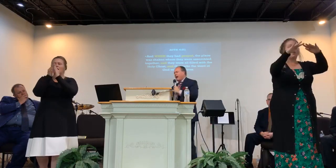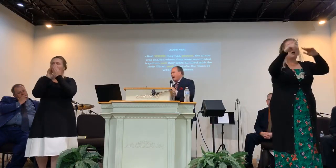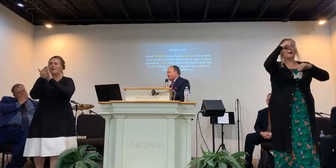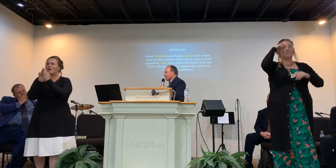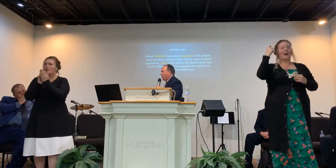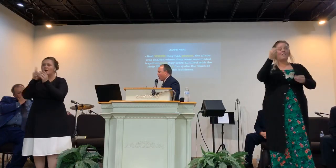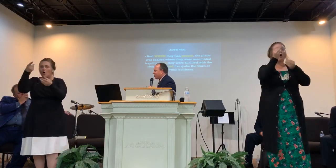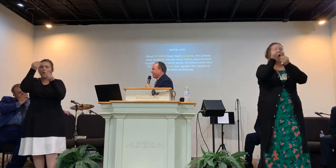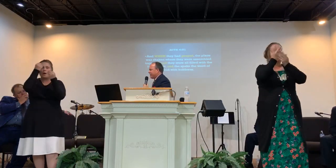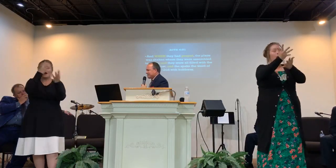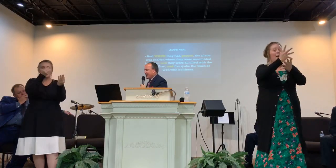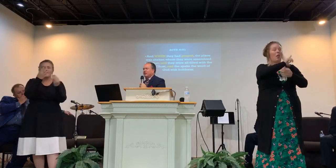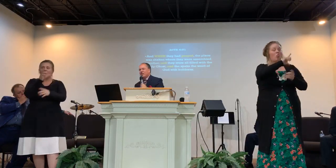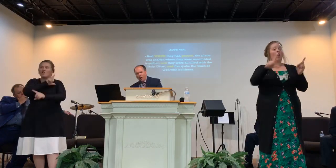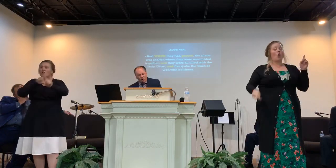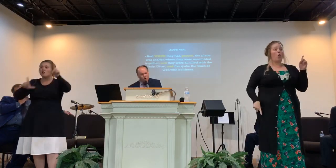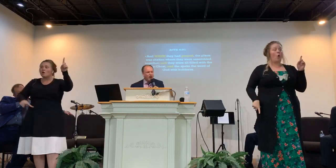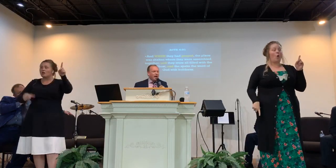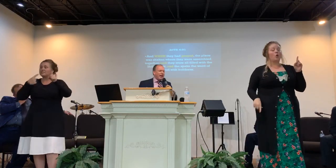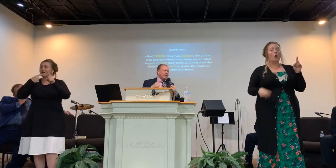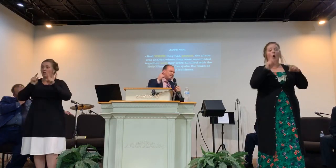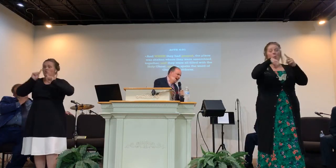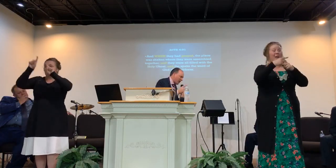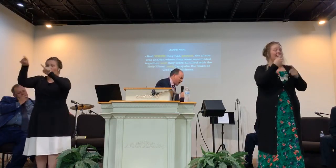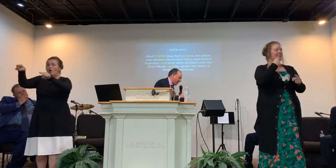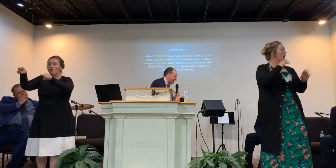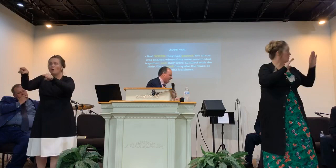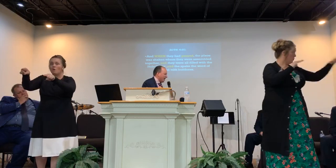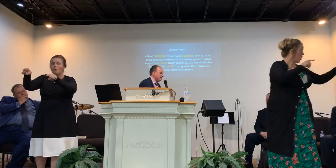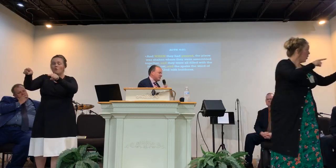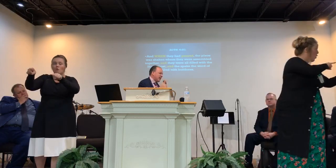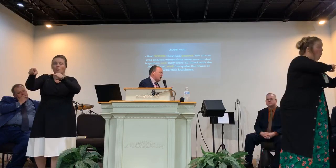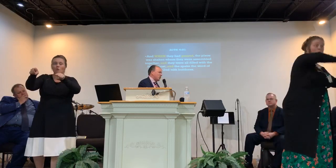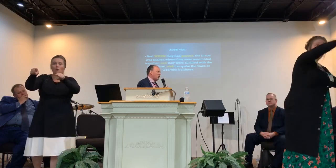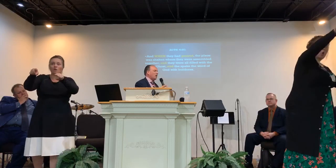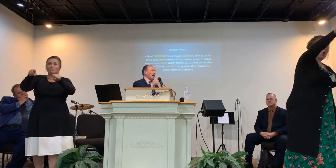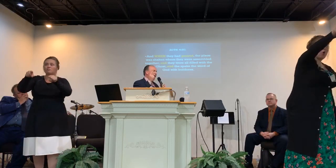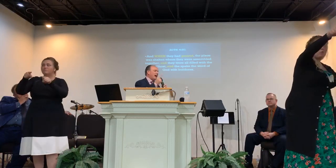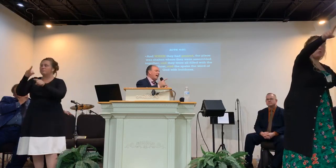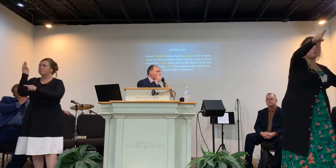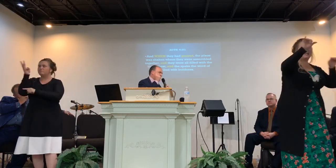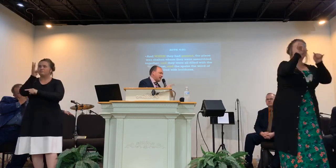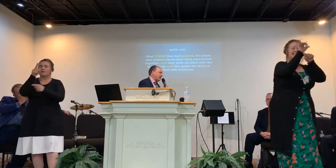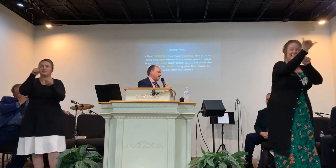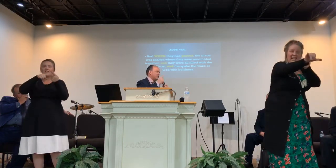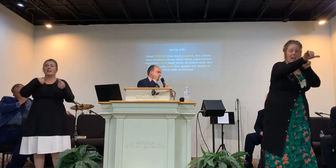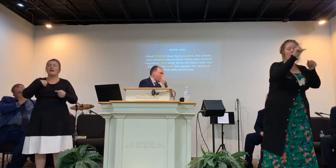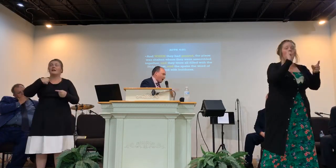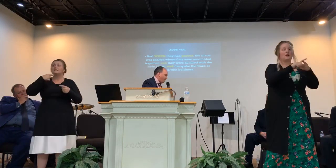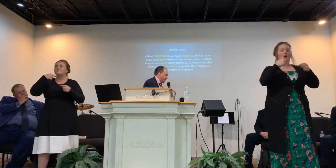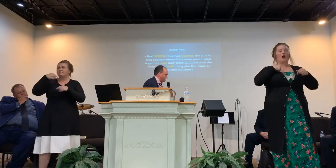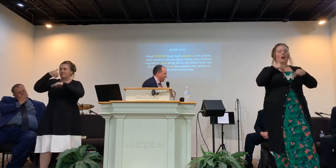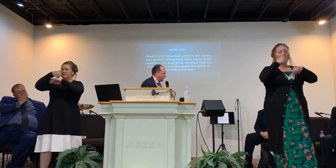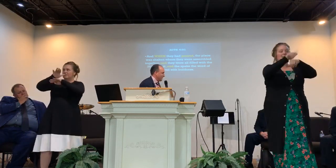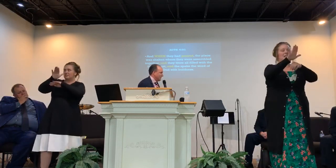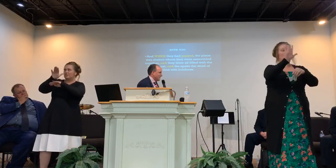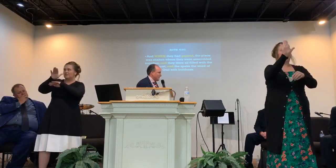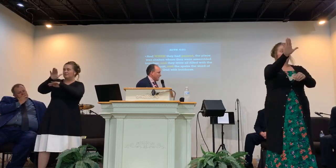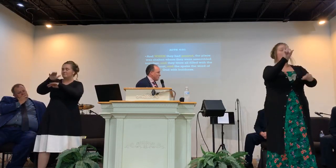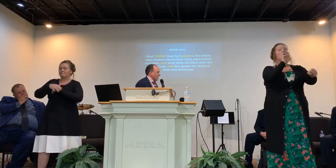were obeying the Lord when he said, go and tarry until I send the